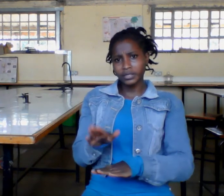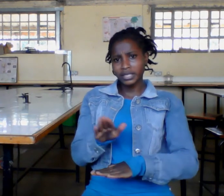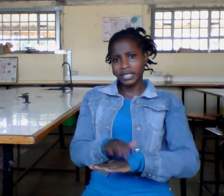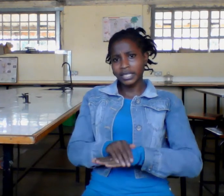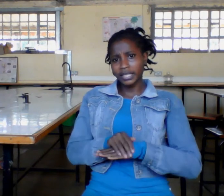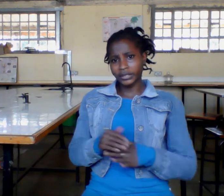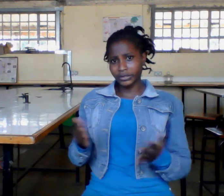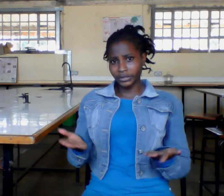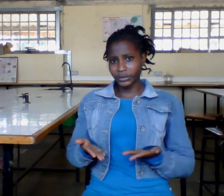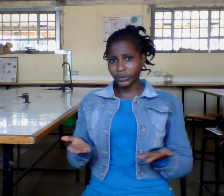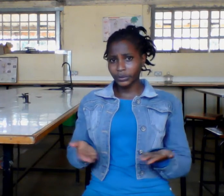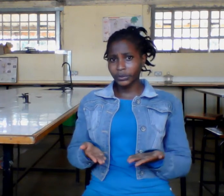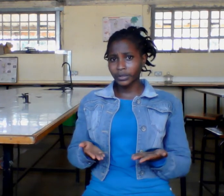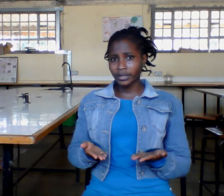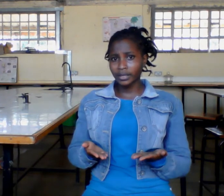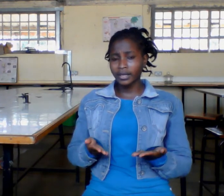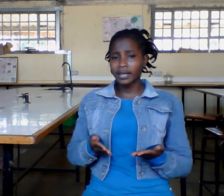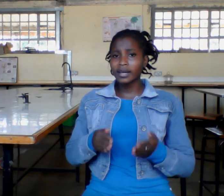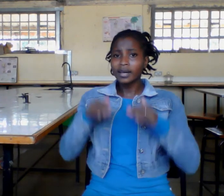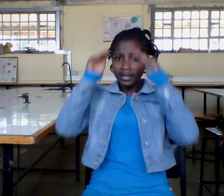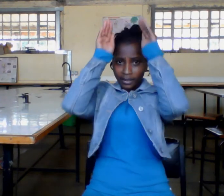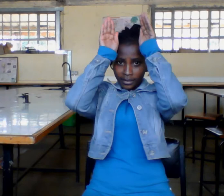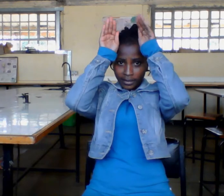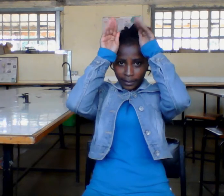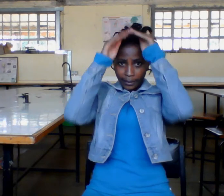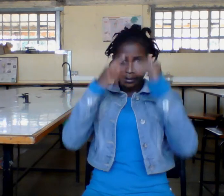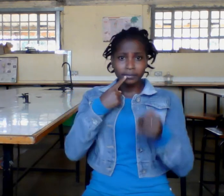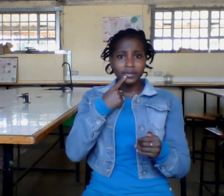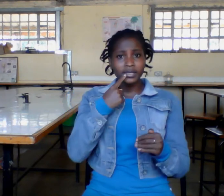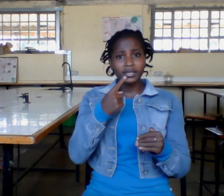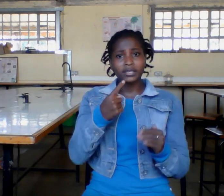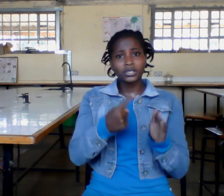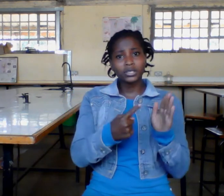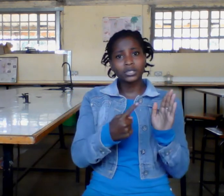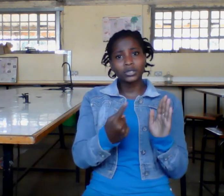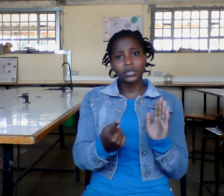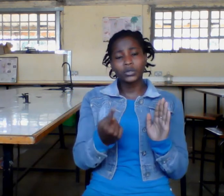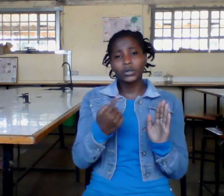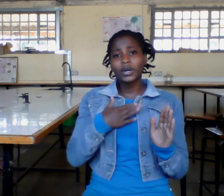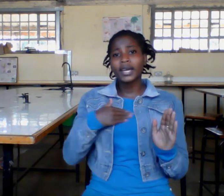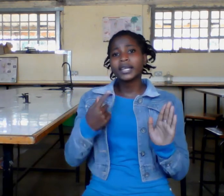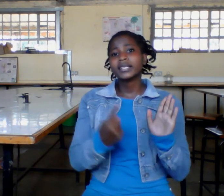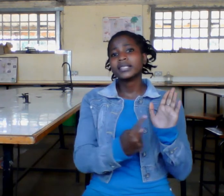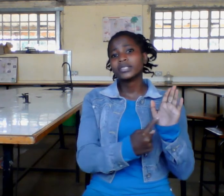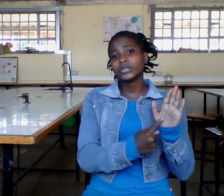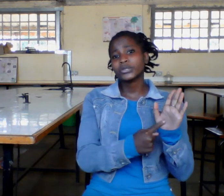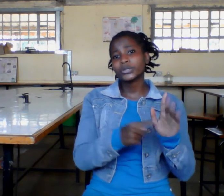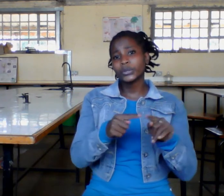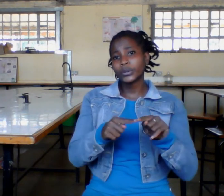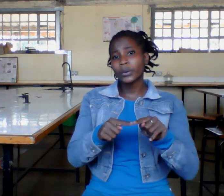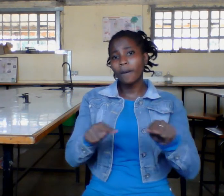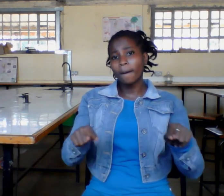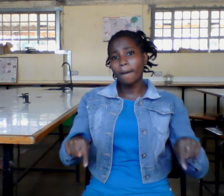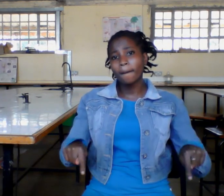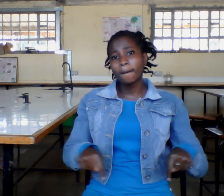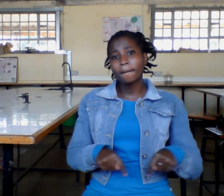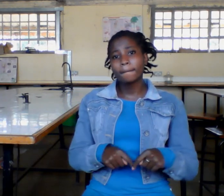Hyena did as Rabbit told him and waited long to see the result, but he couldn't find any fish, and with immense anger